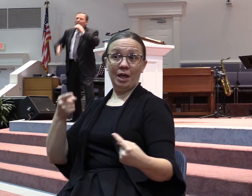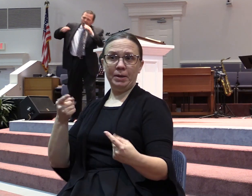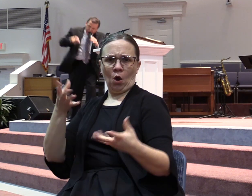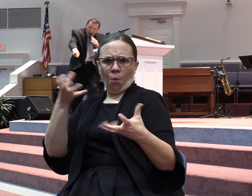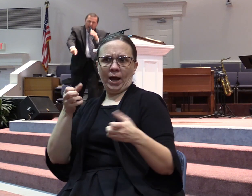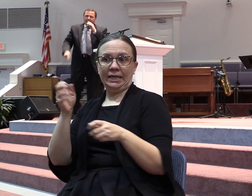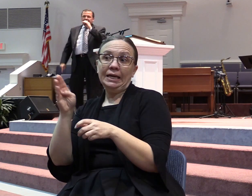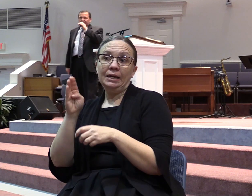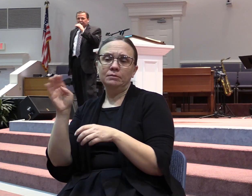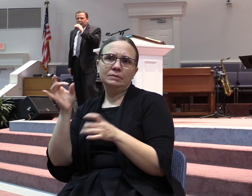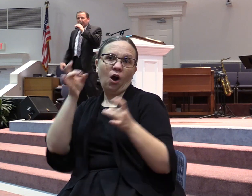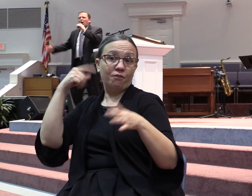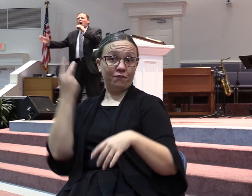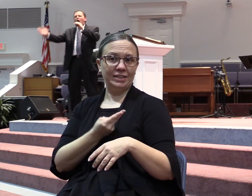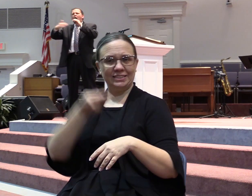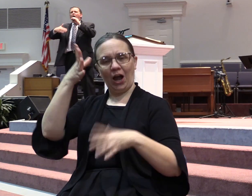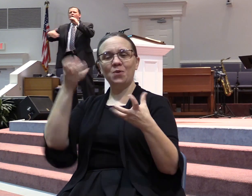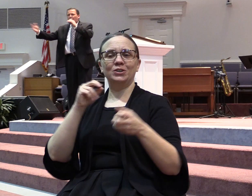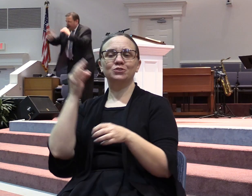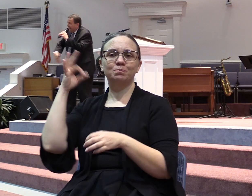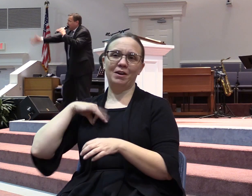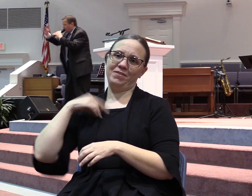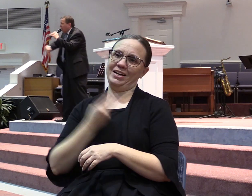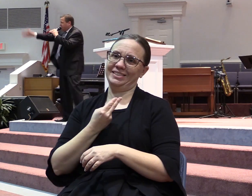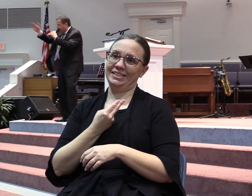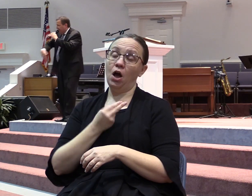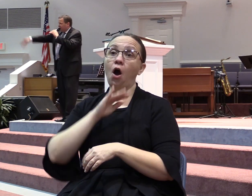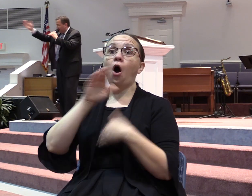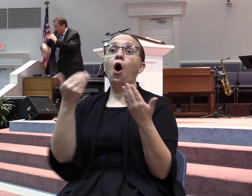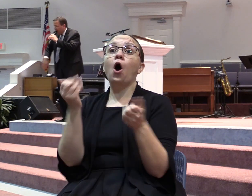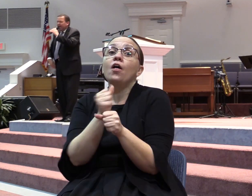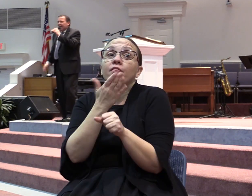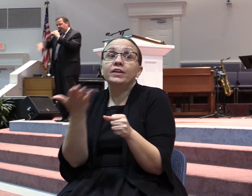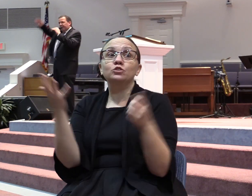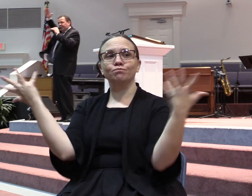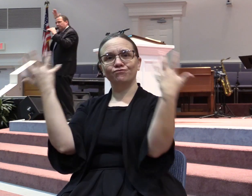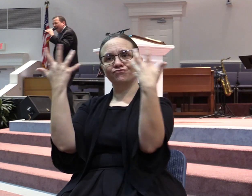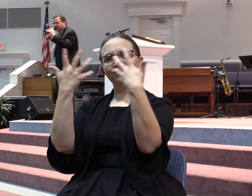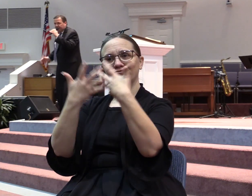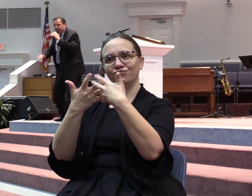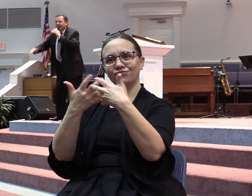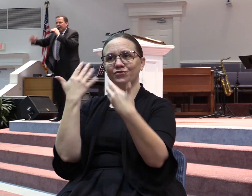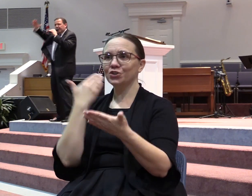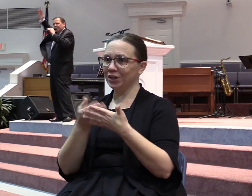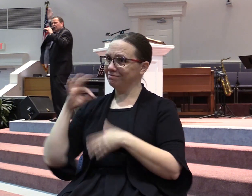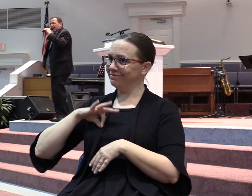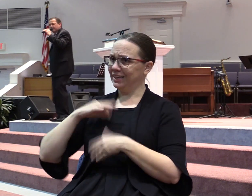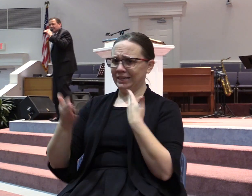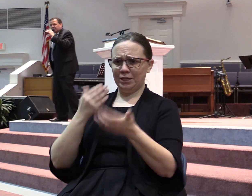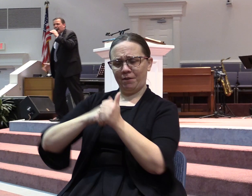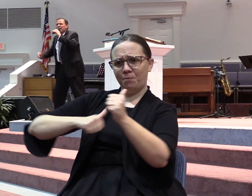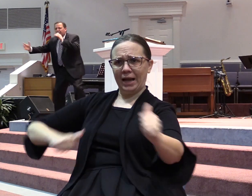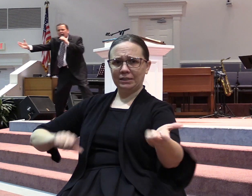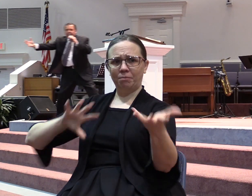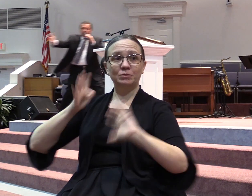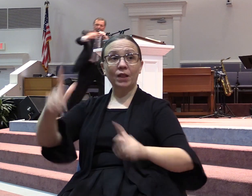evil, God means for good. All things work together for good. Even if you backslid, even if you got